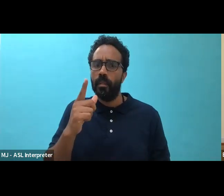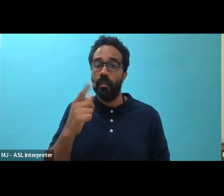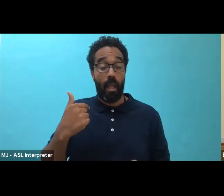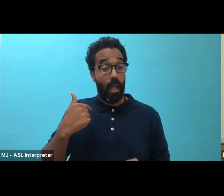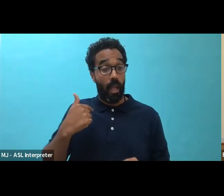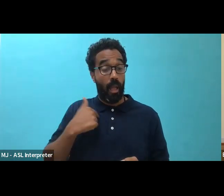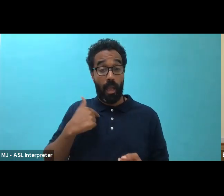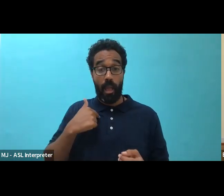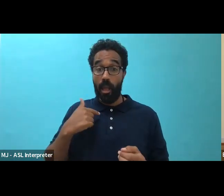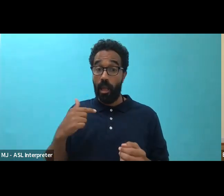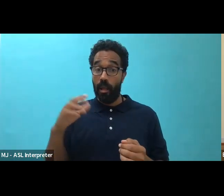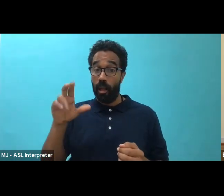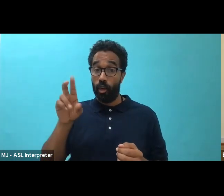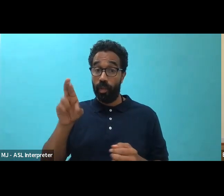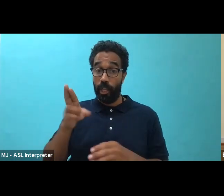own career.